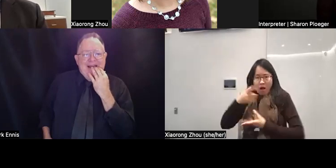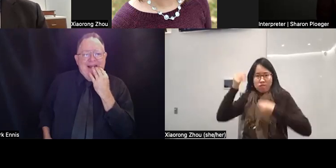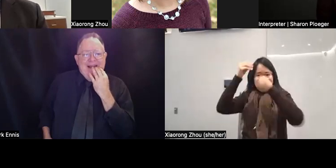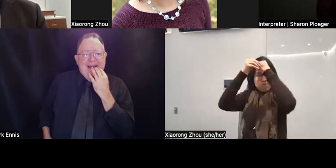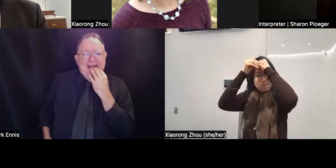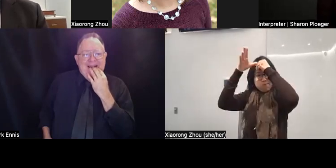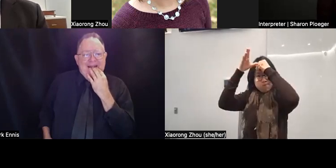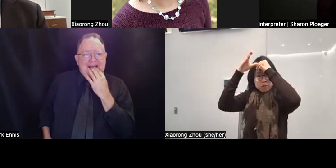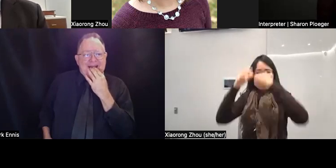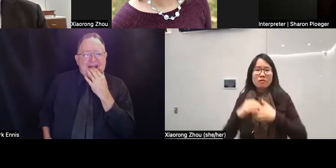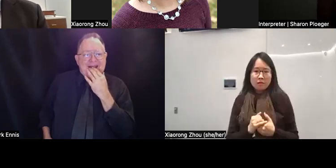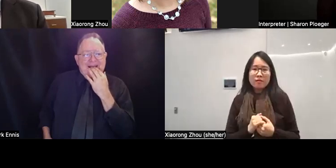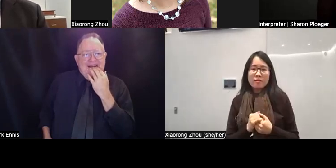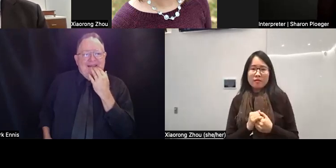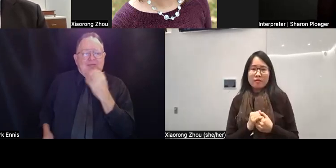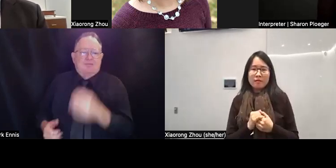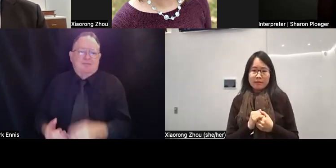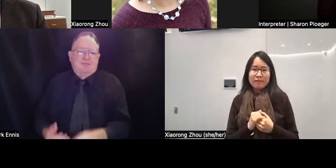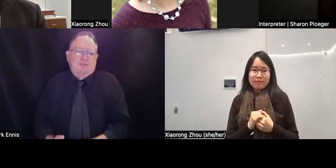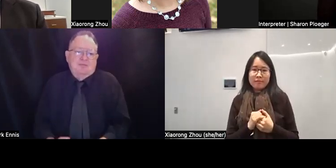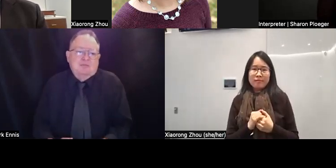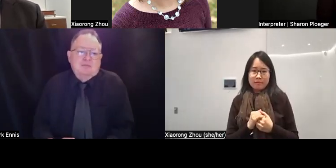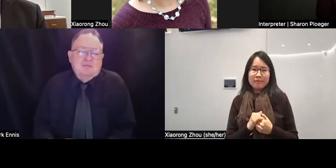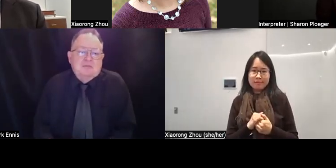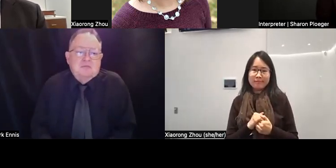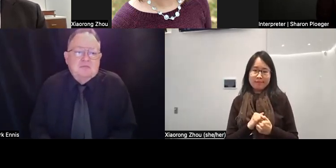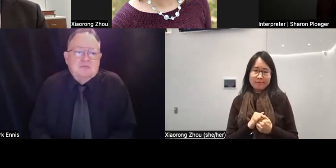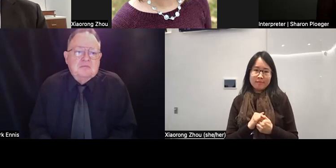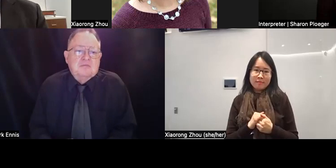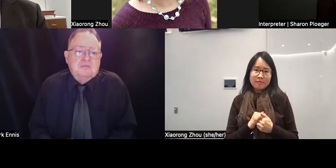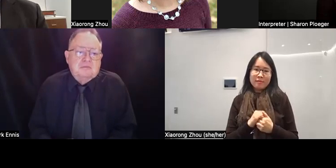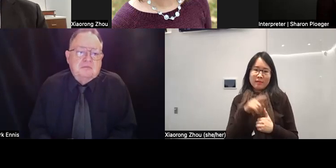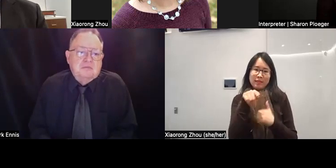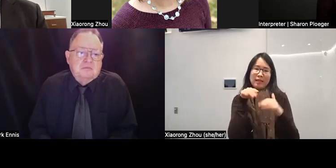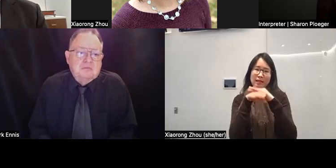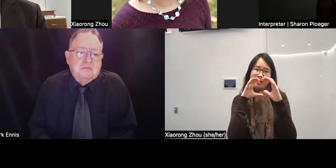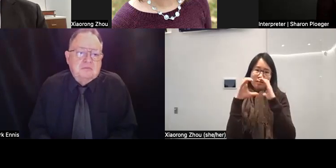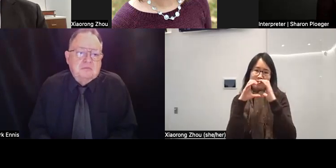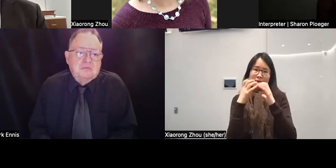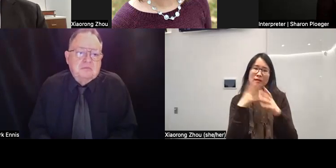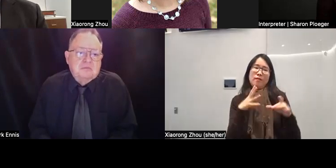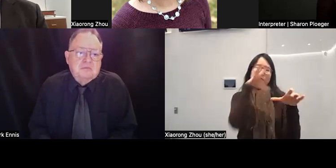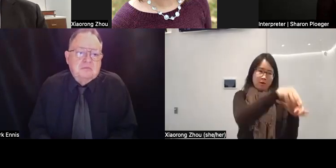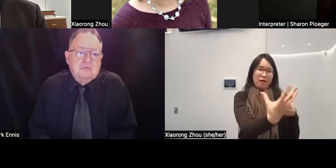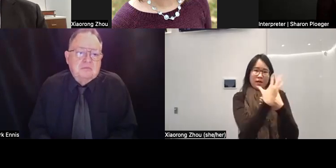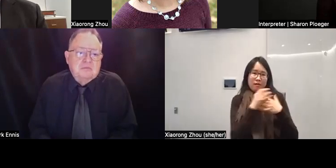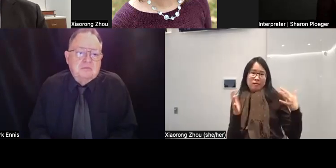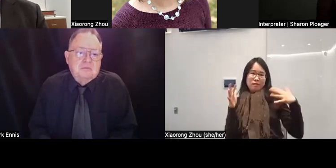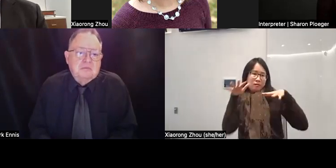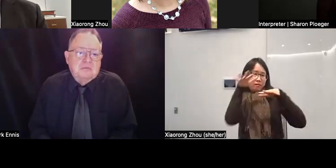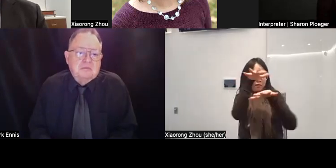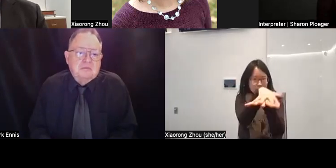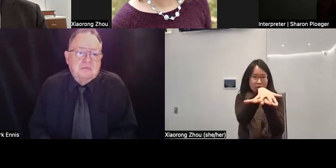all of the same types of information and have the same opportunity at information, regardless of their modality of accessing